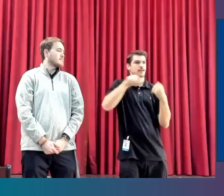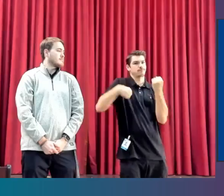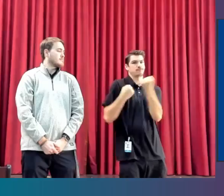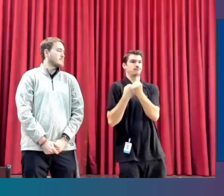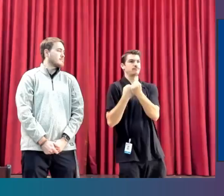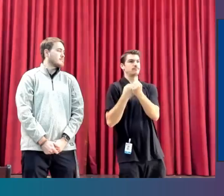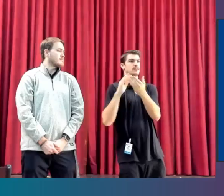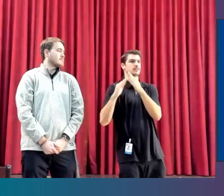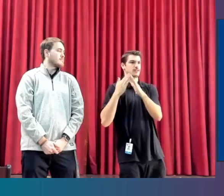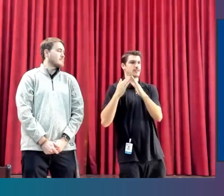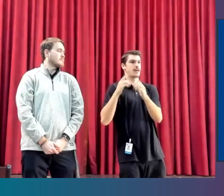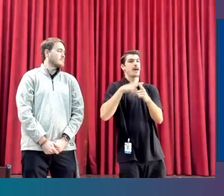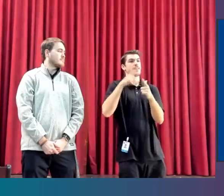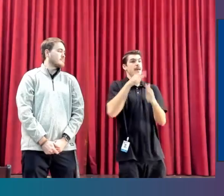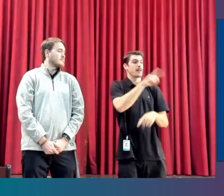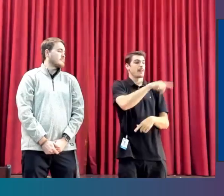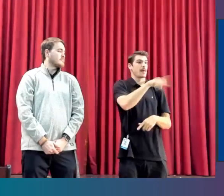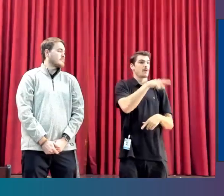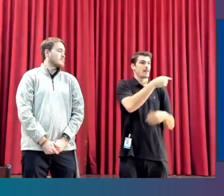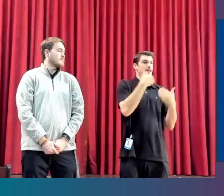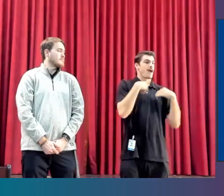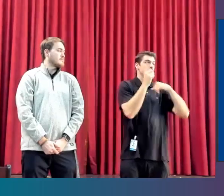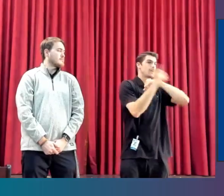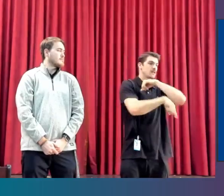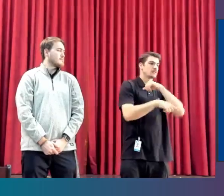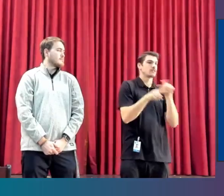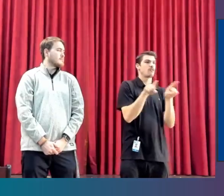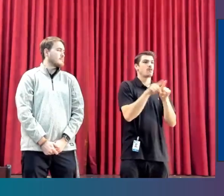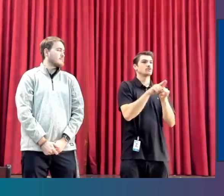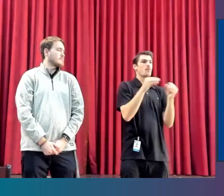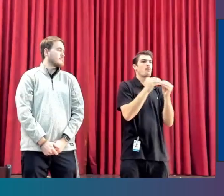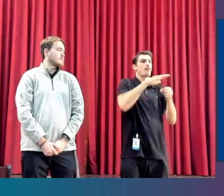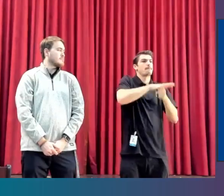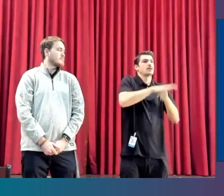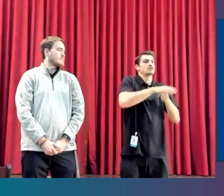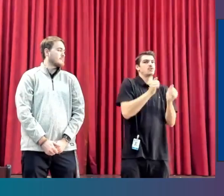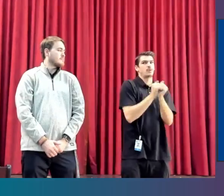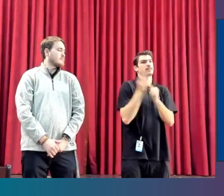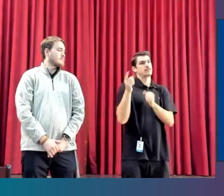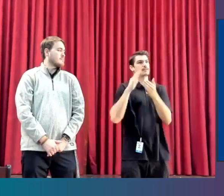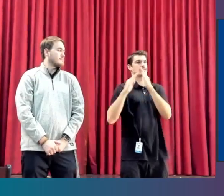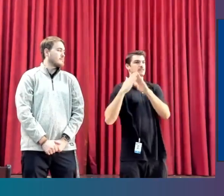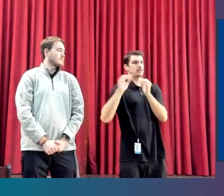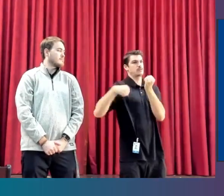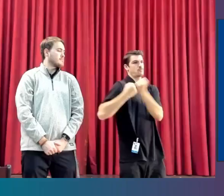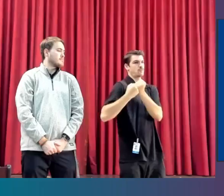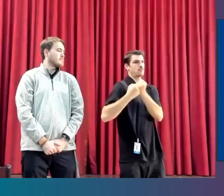Landlords then face some penalties and also added pressure from the city. So